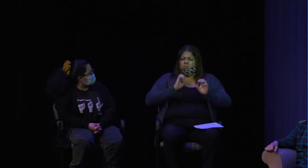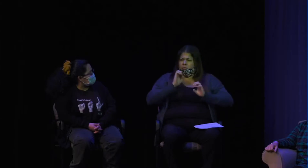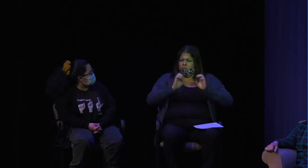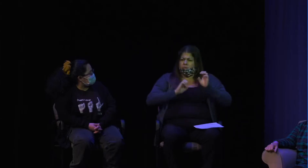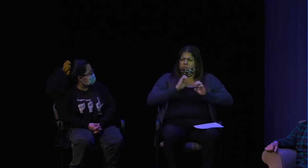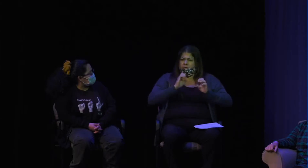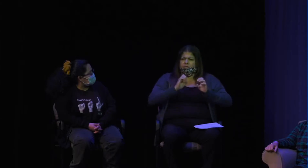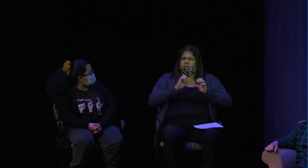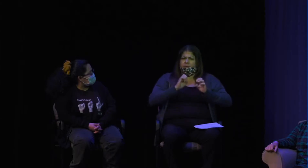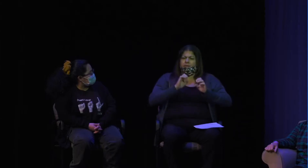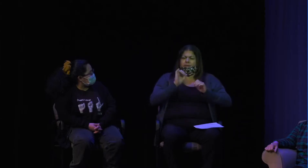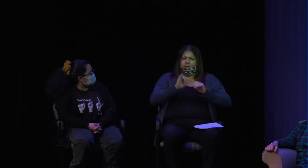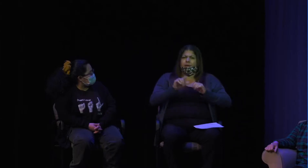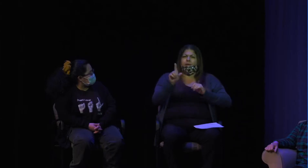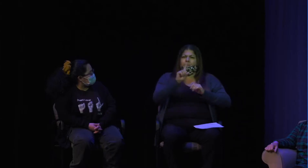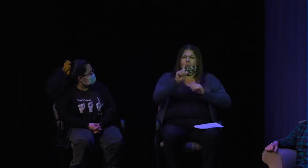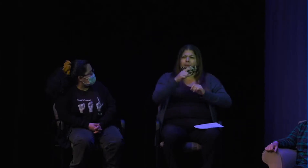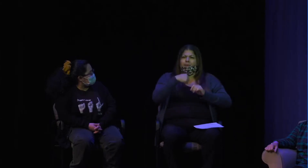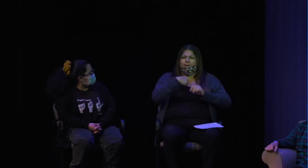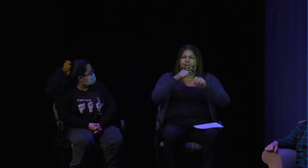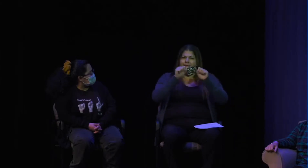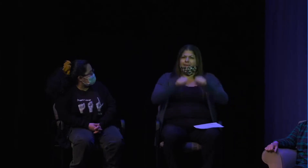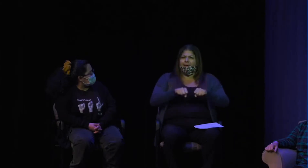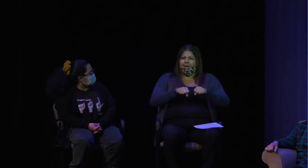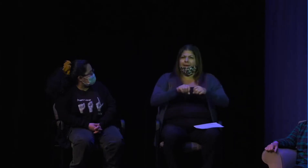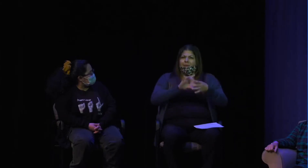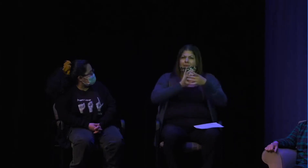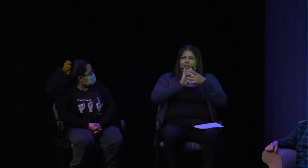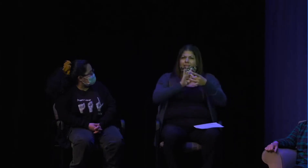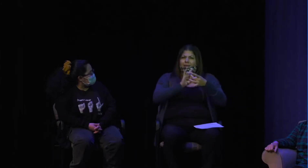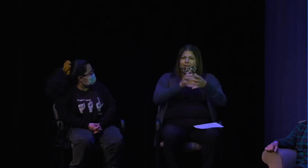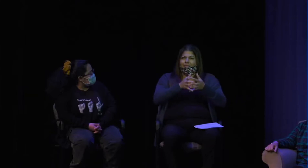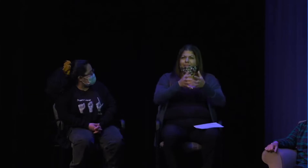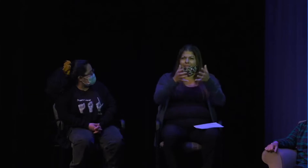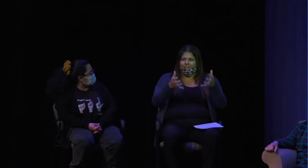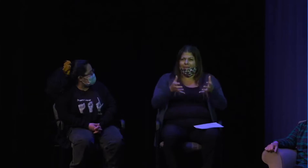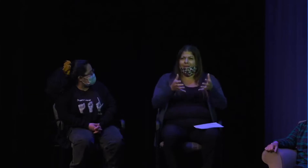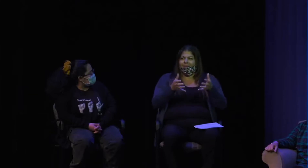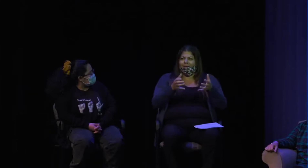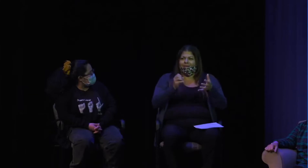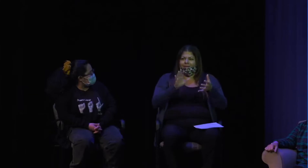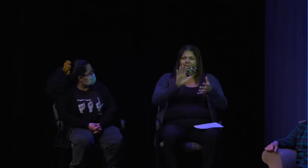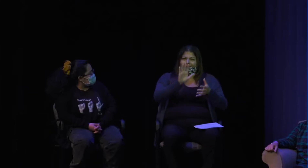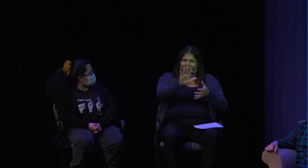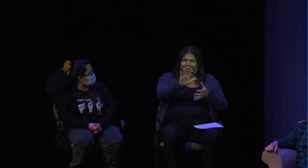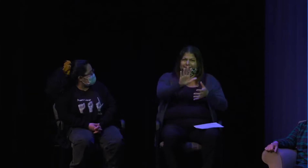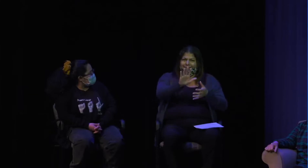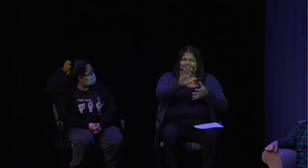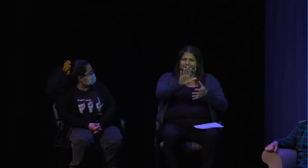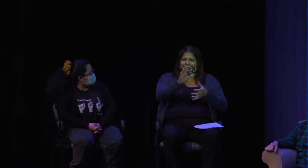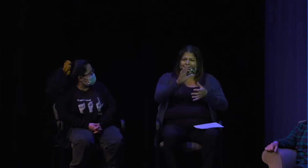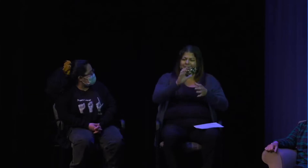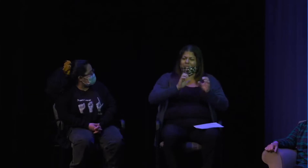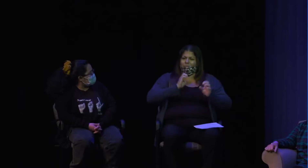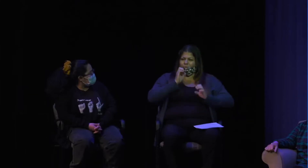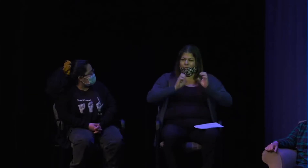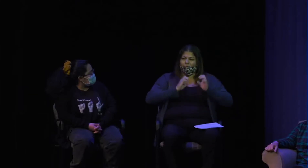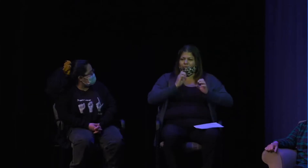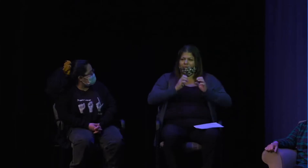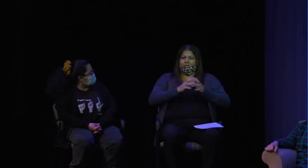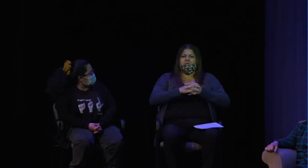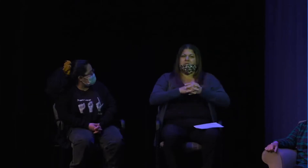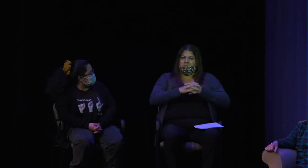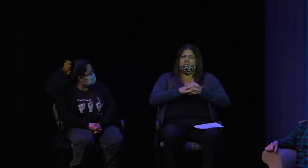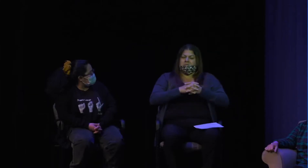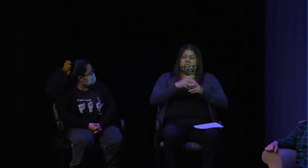experience. People typically go through a lot of different emotions, so that's where I can relate to